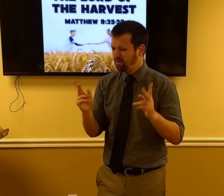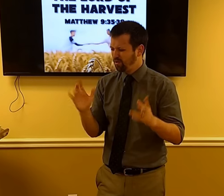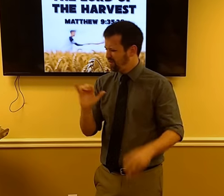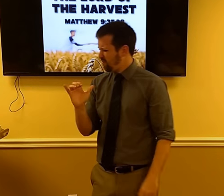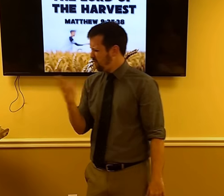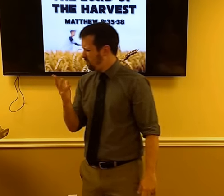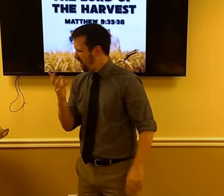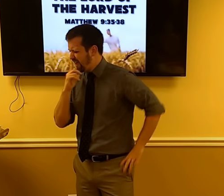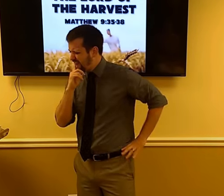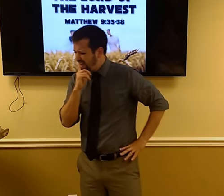There's like, what,